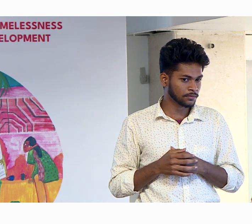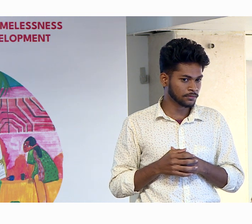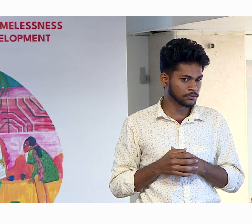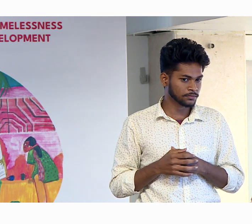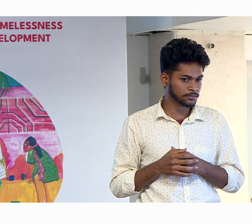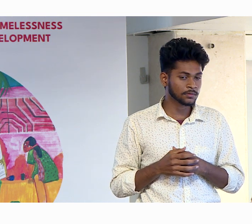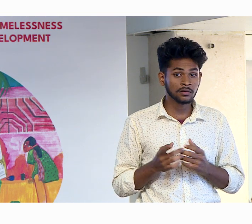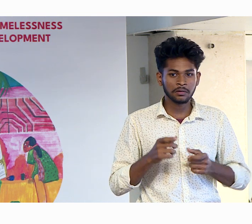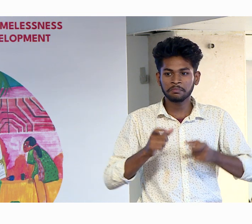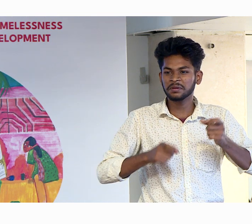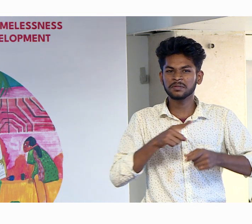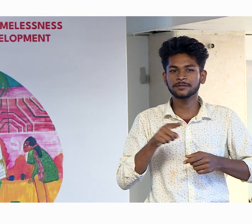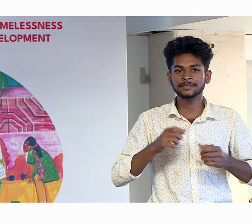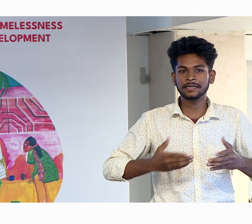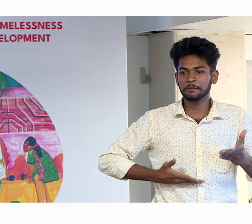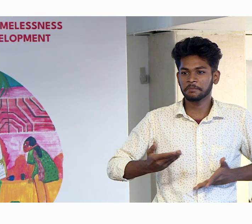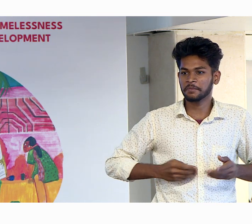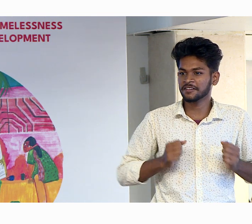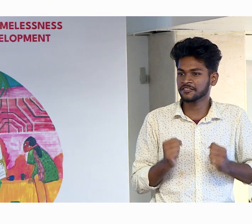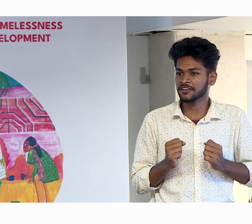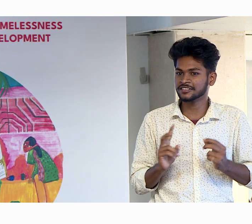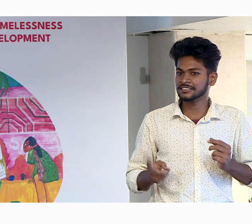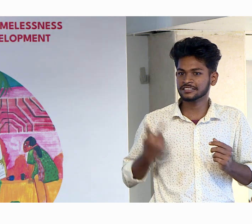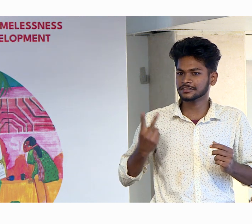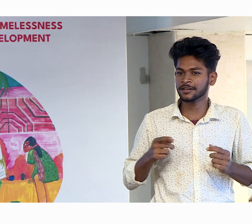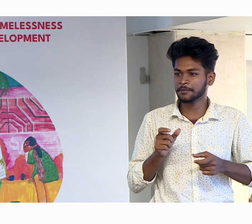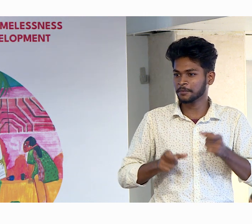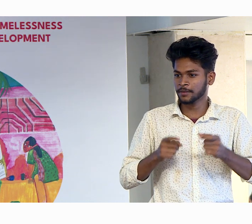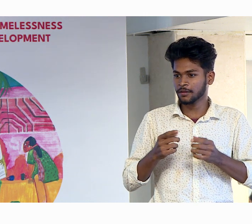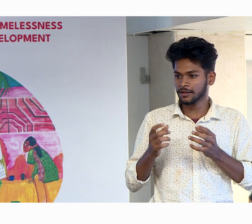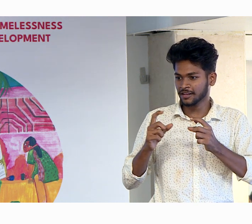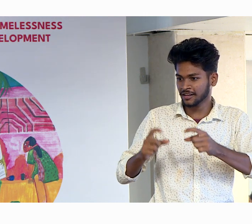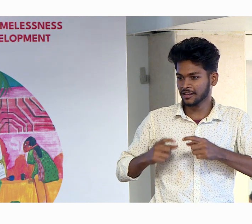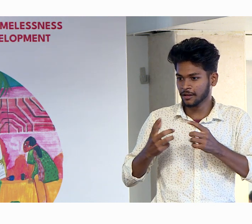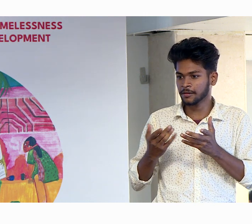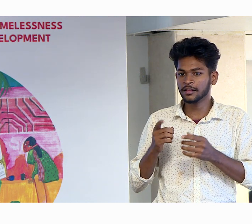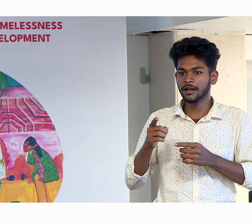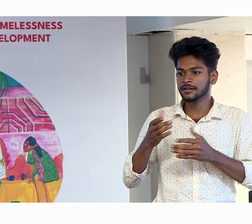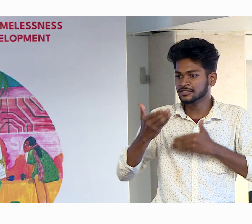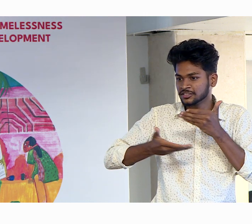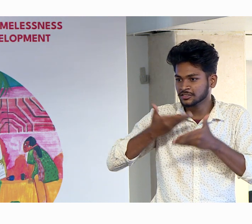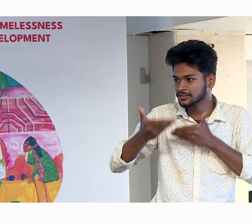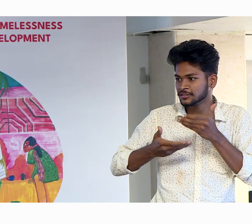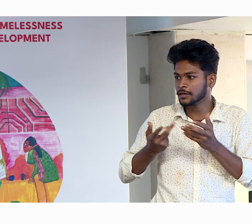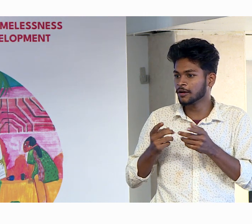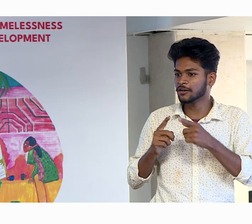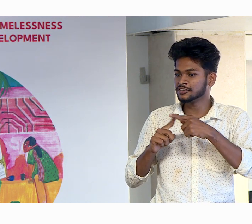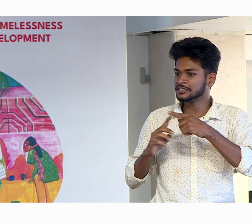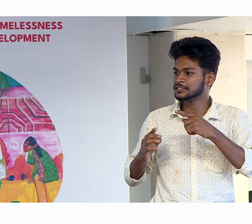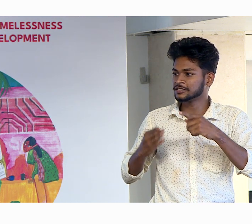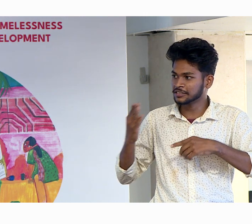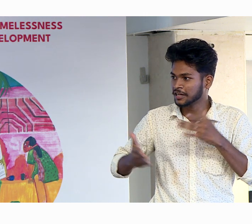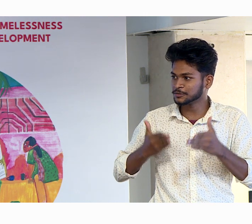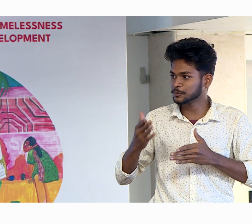challenging behavior, and the role of institutions and the role of family care. People from the education sector, from transport, from all sorts of